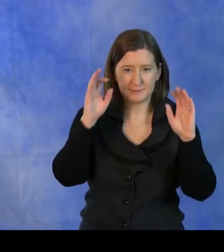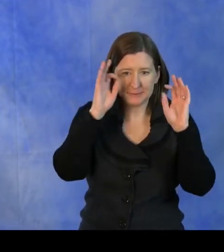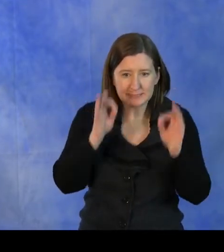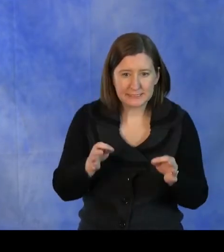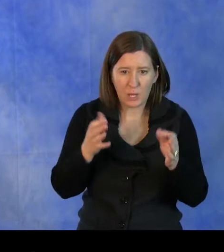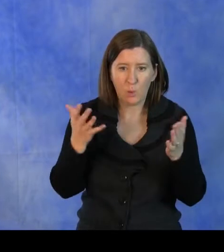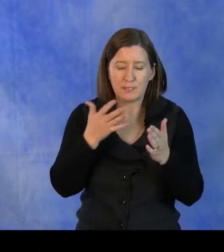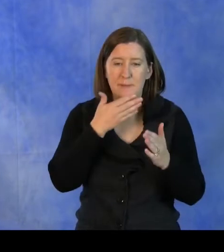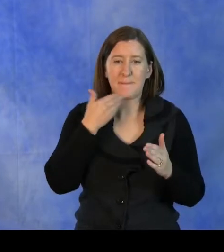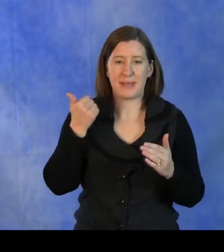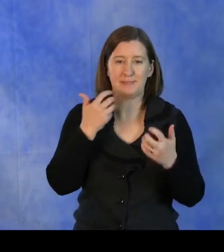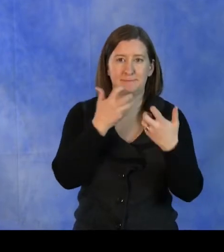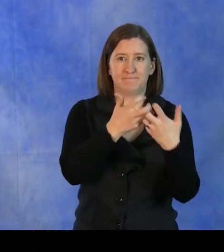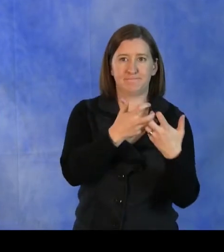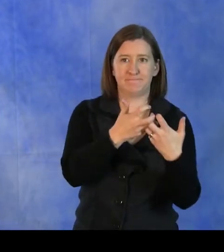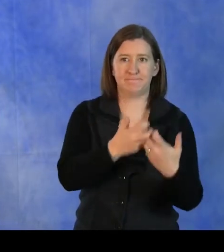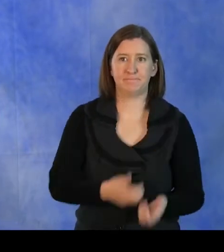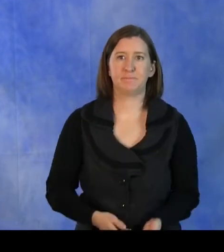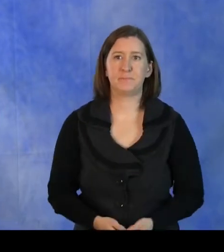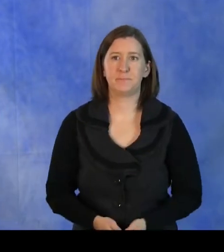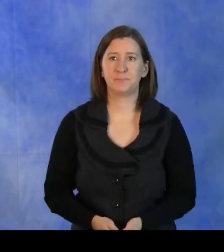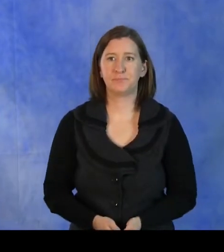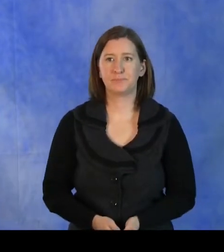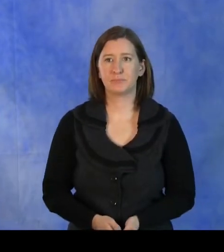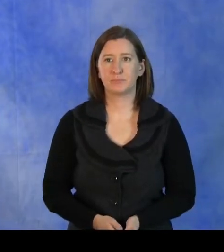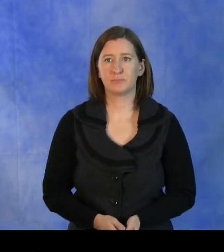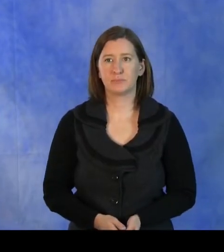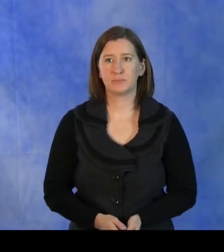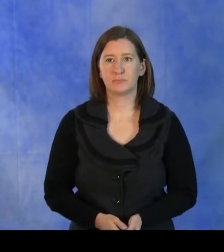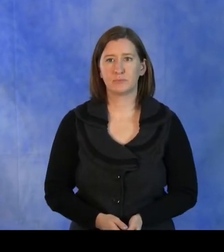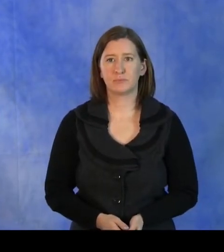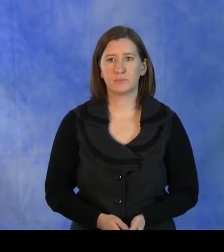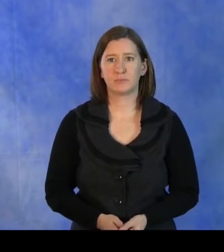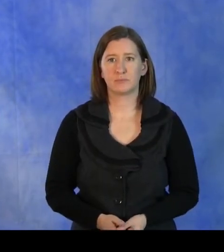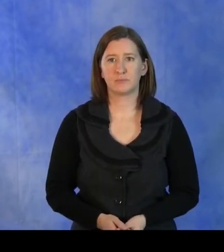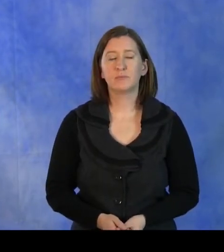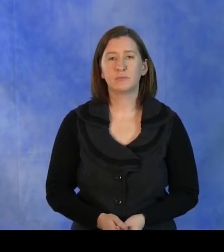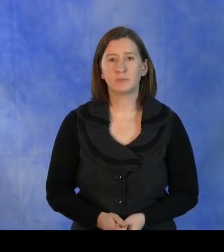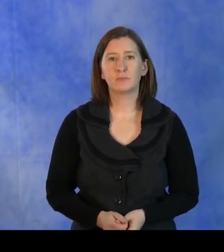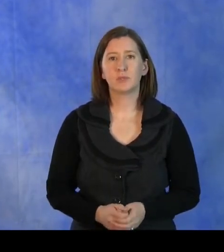You have to see their current level and decide what's the best accommodation.